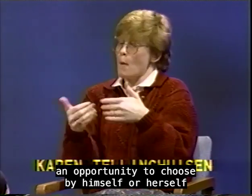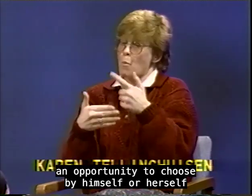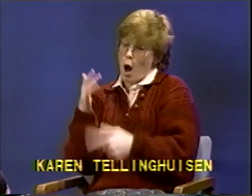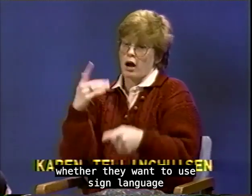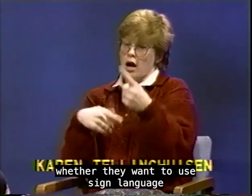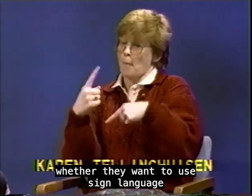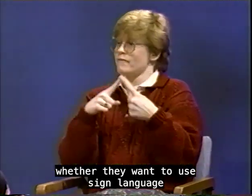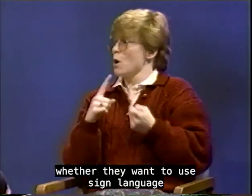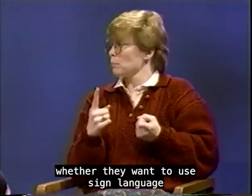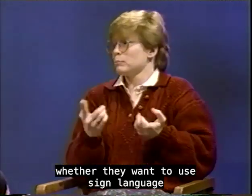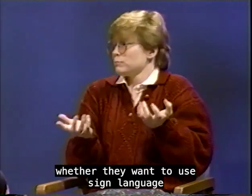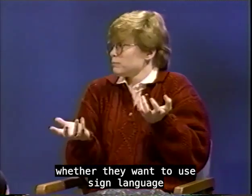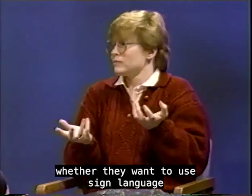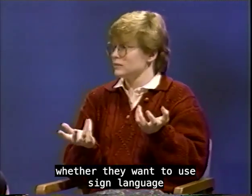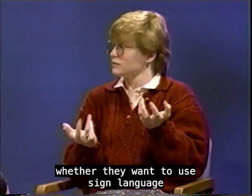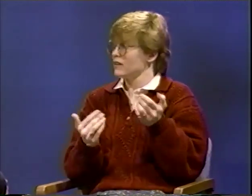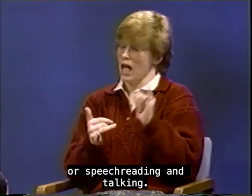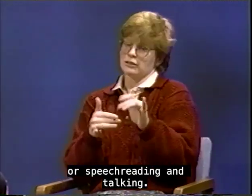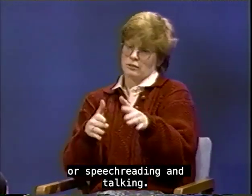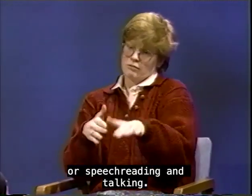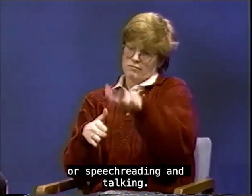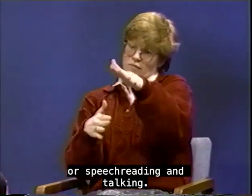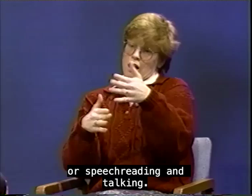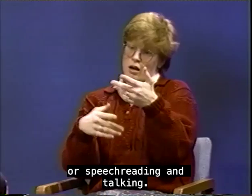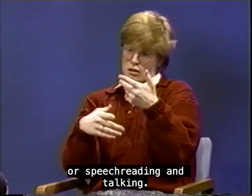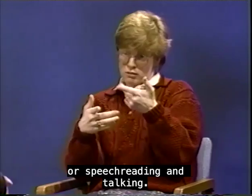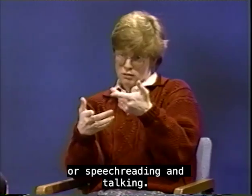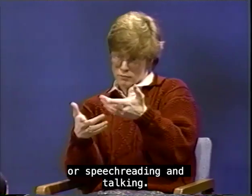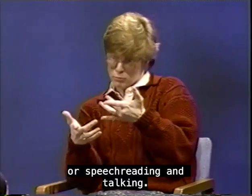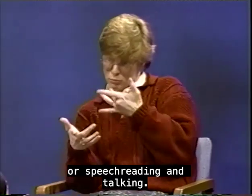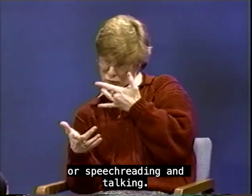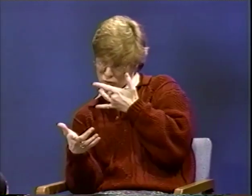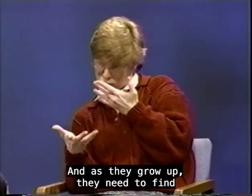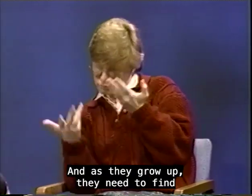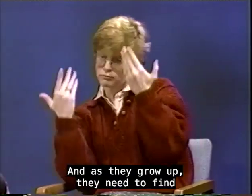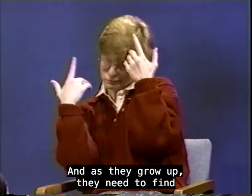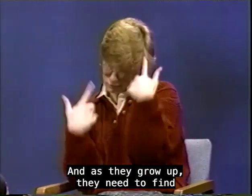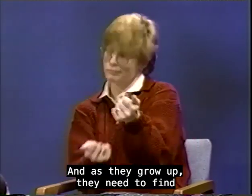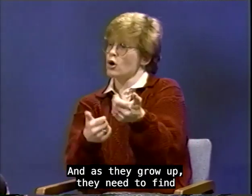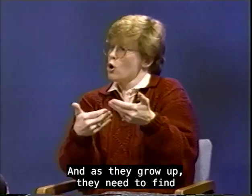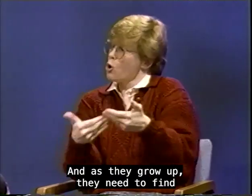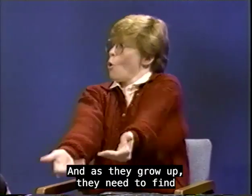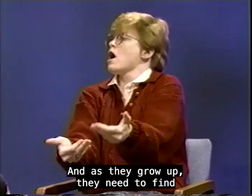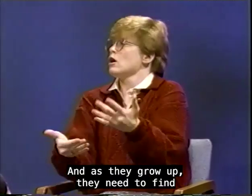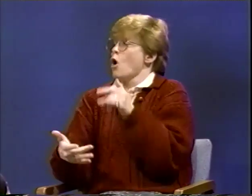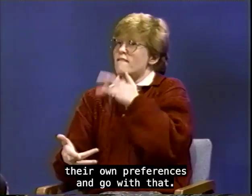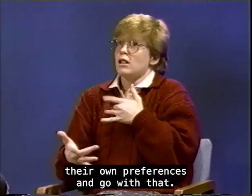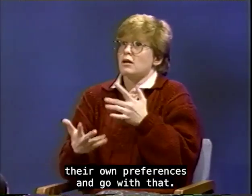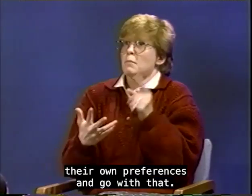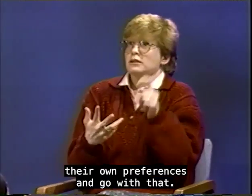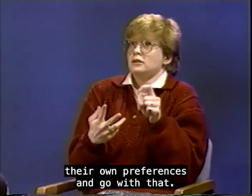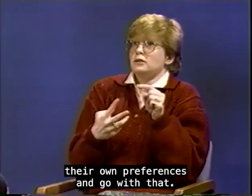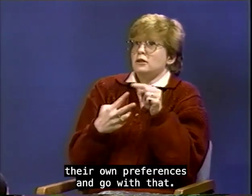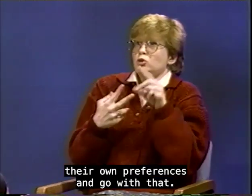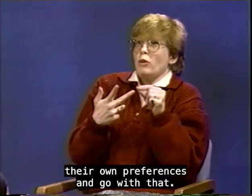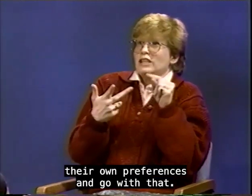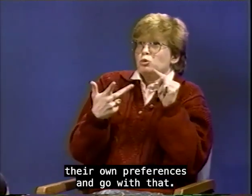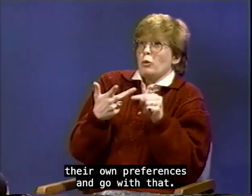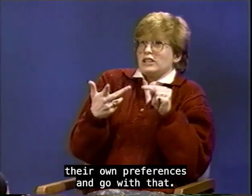herself whether they want to use sign language or speech reading and talking. And as they grow up, they need to find their own preferences and